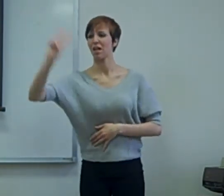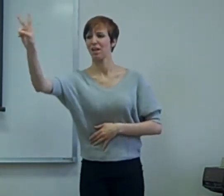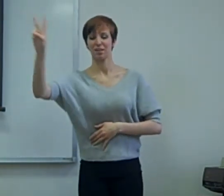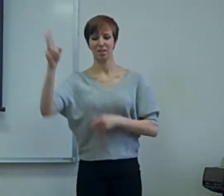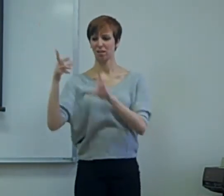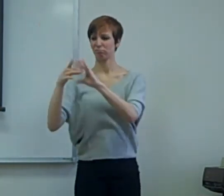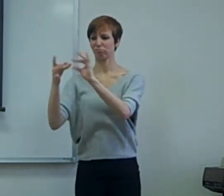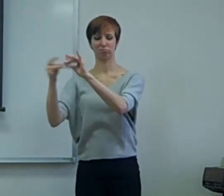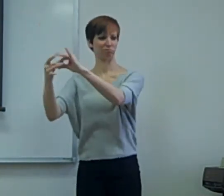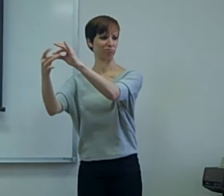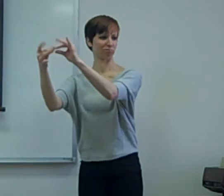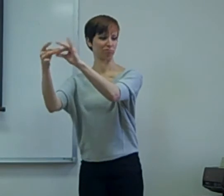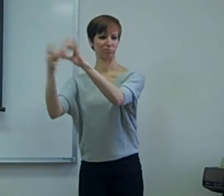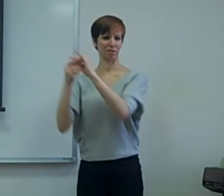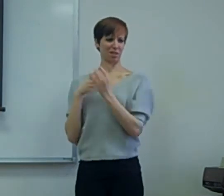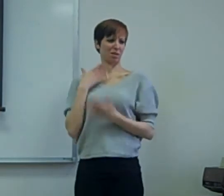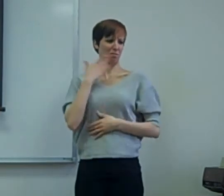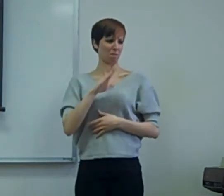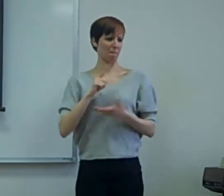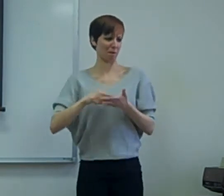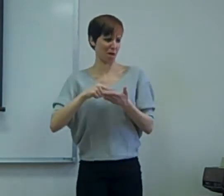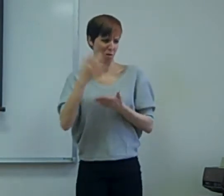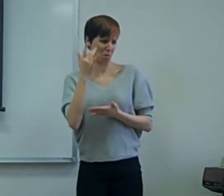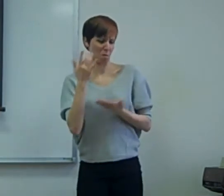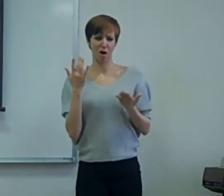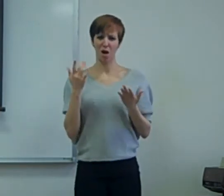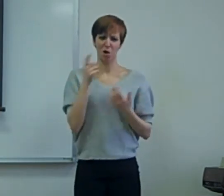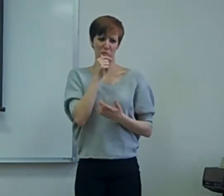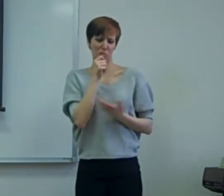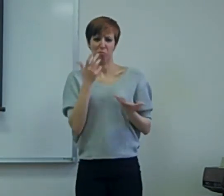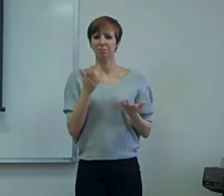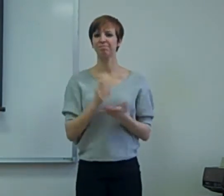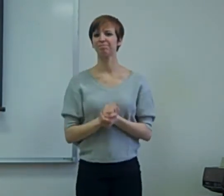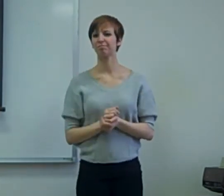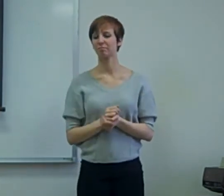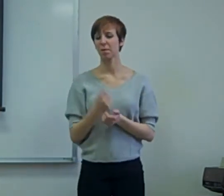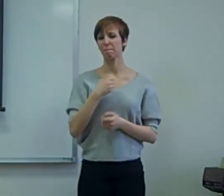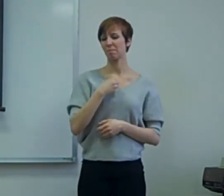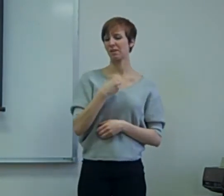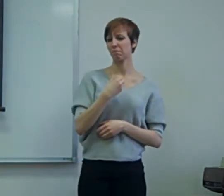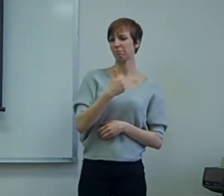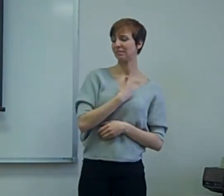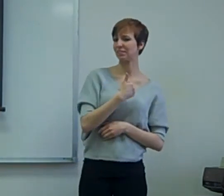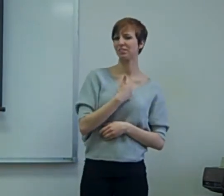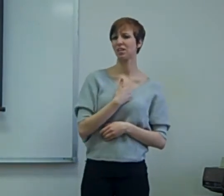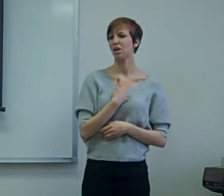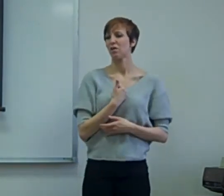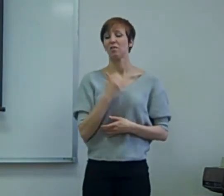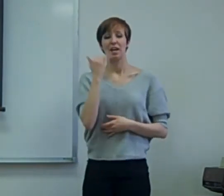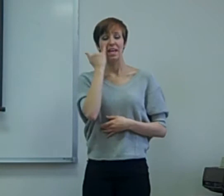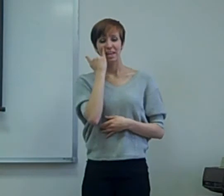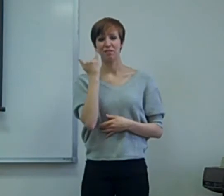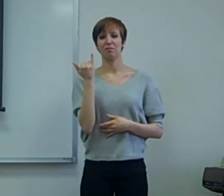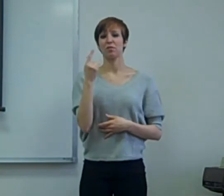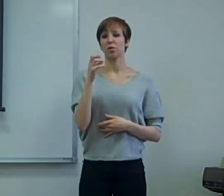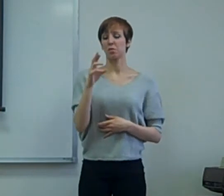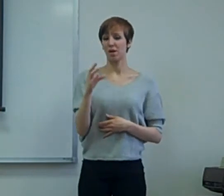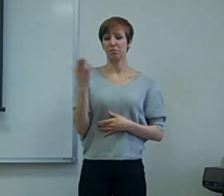is she paying for your stuff? And but I just was like, you know what? If Greg was here, I would have rented a movie for him.